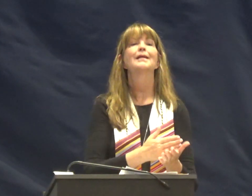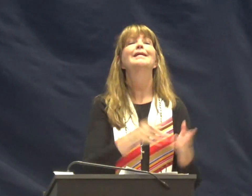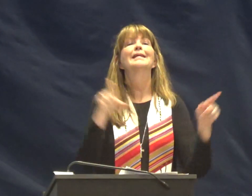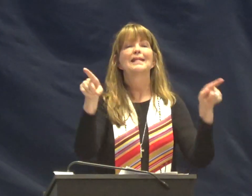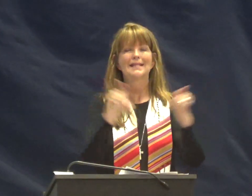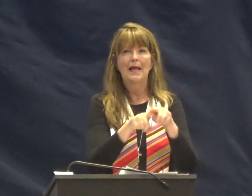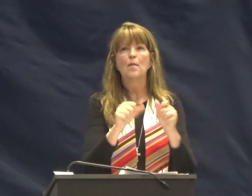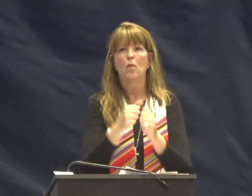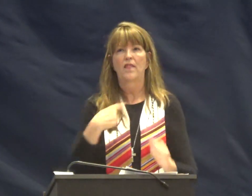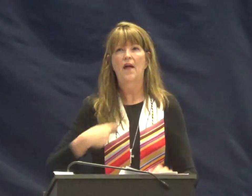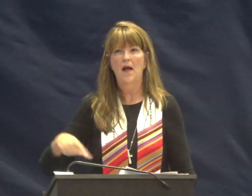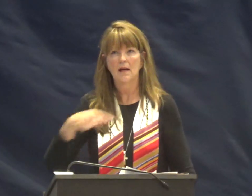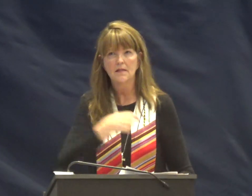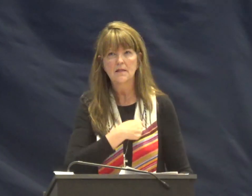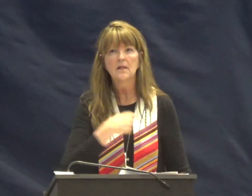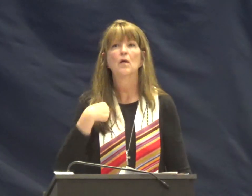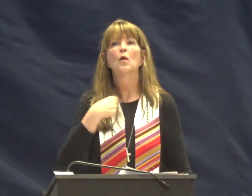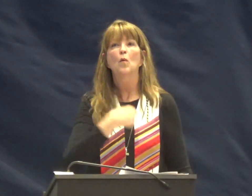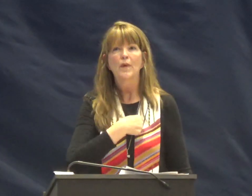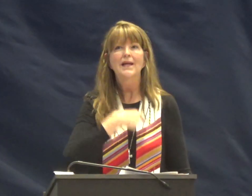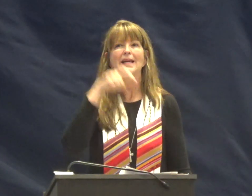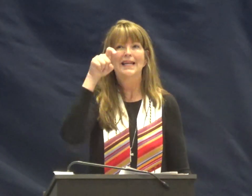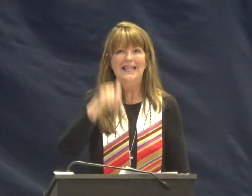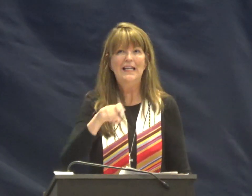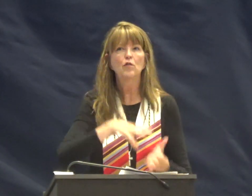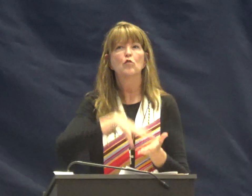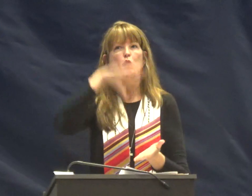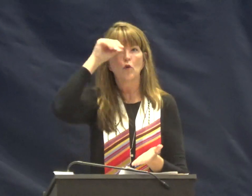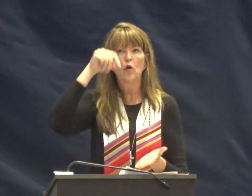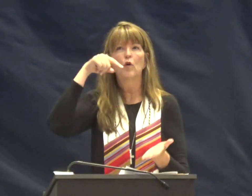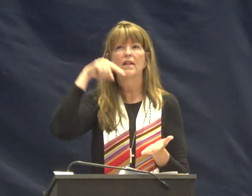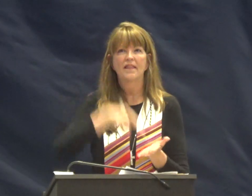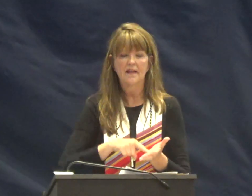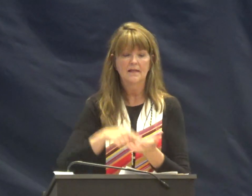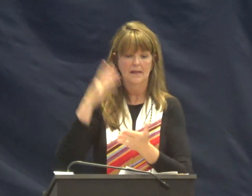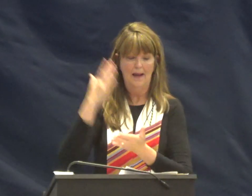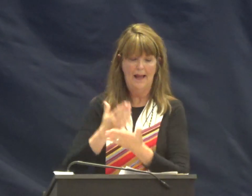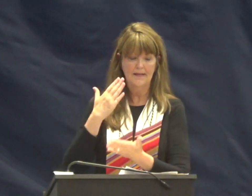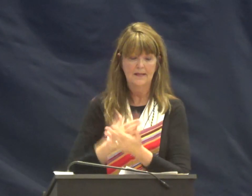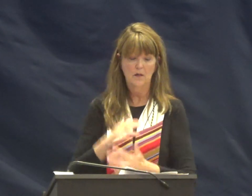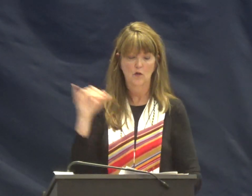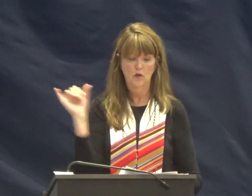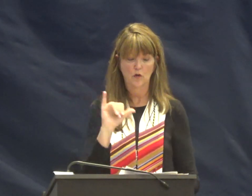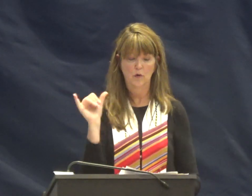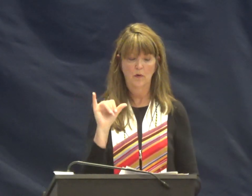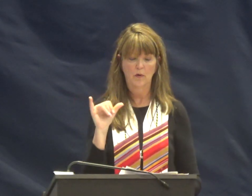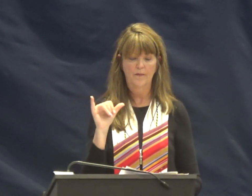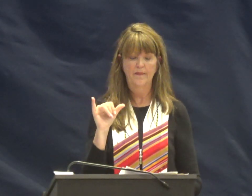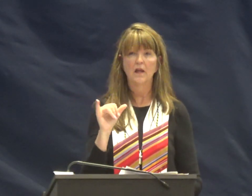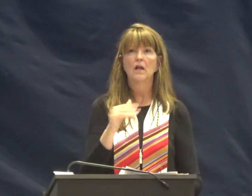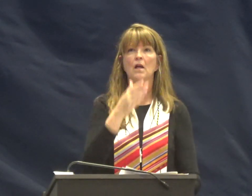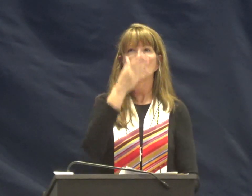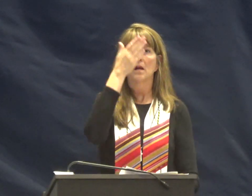Well, Jonah needed to learn his lesson. And we need to learn our lesson, too. So we need to really attend to this